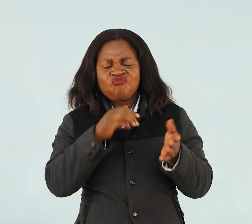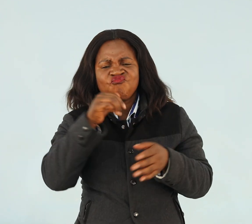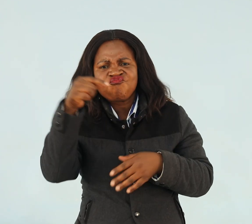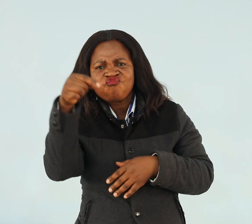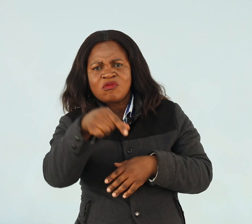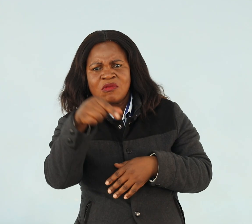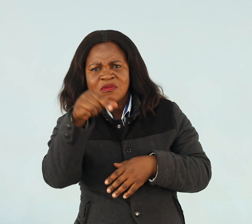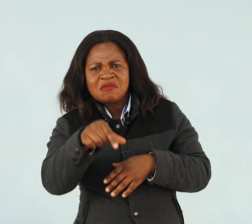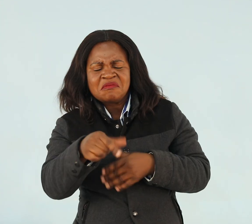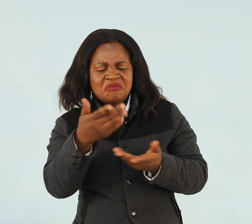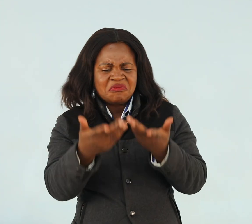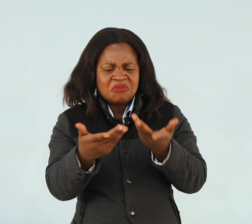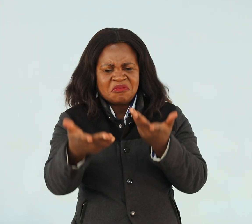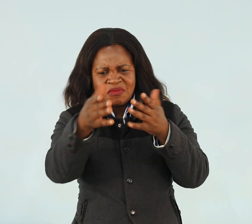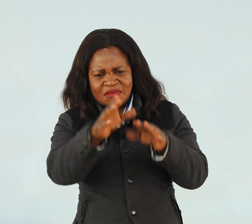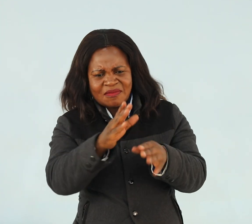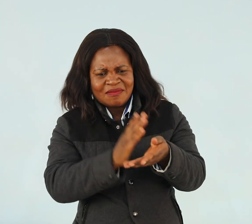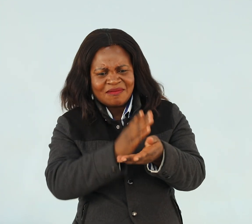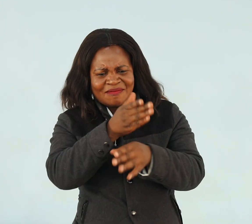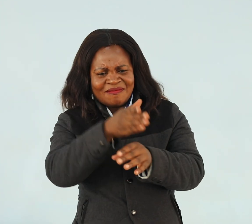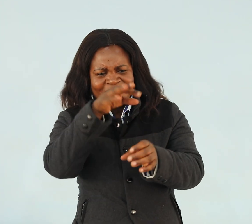after nominations have closed.